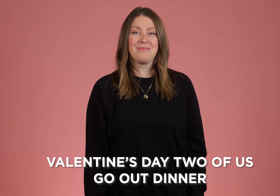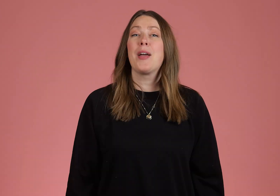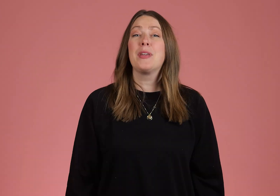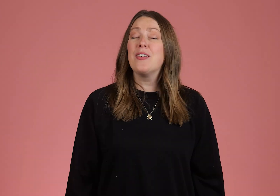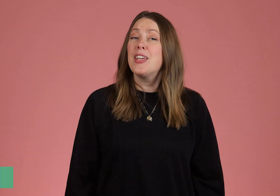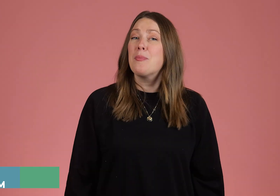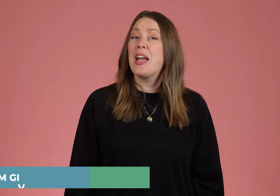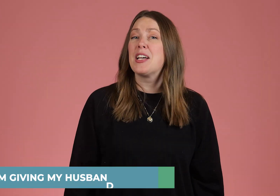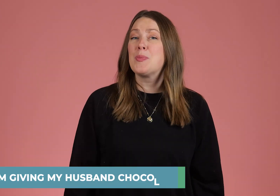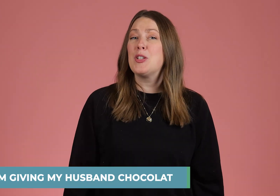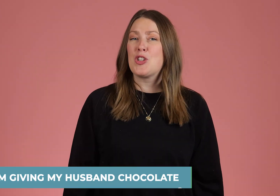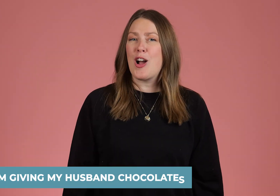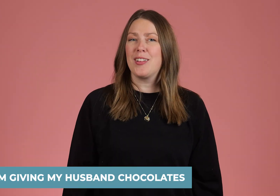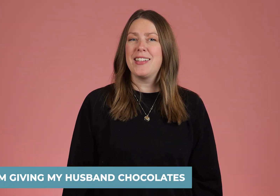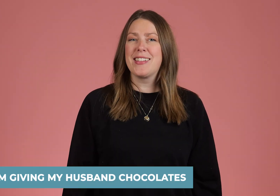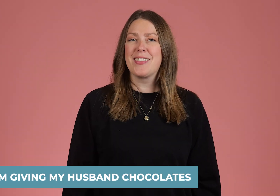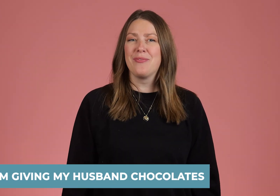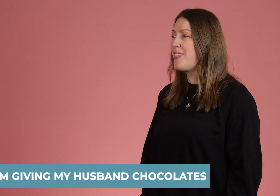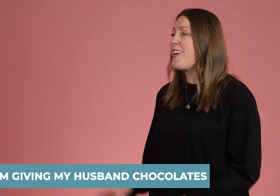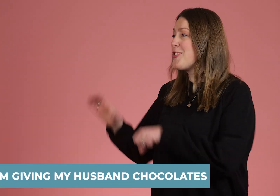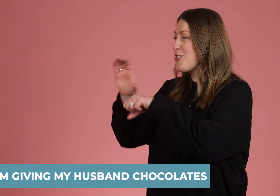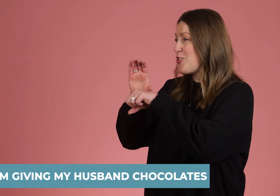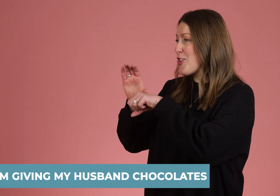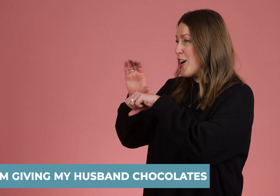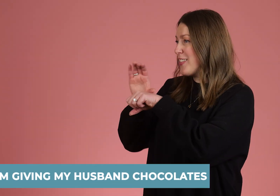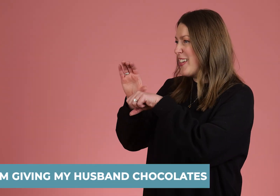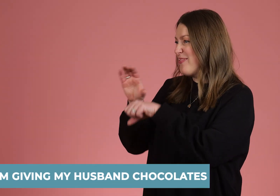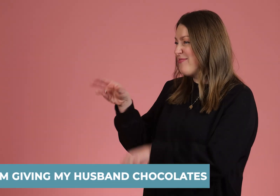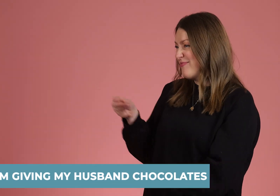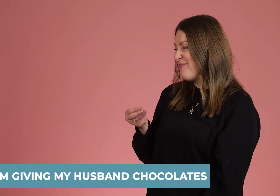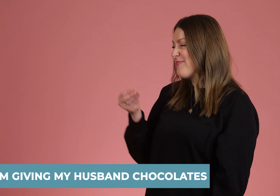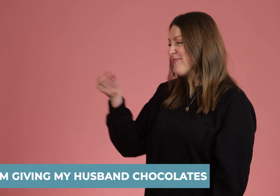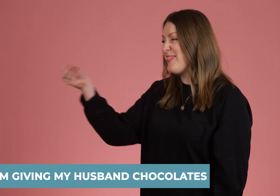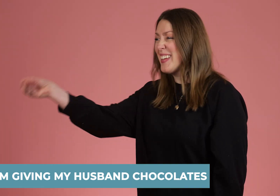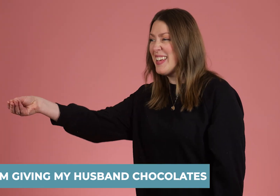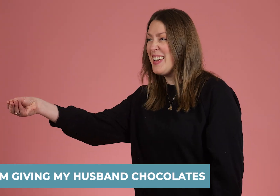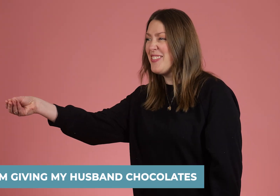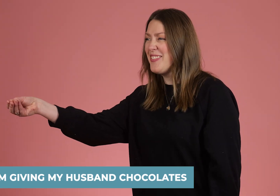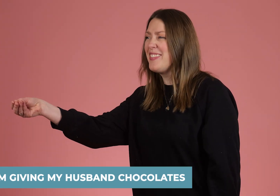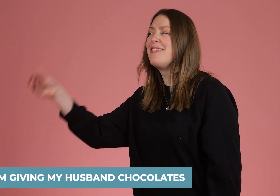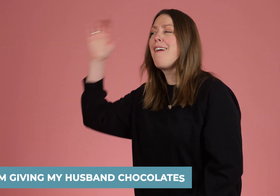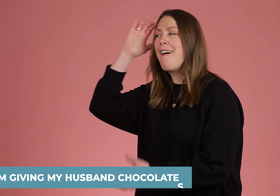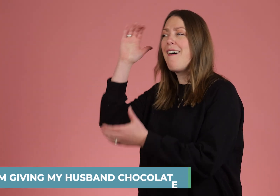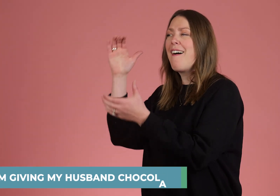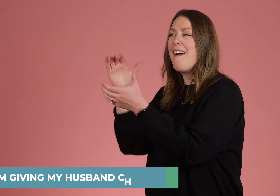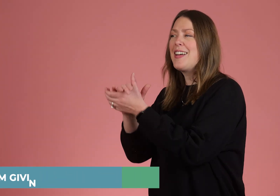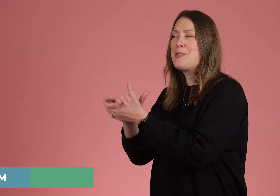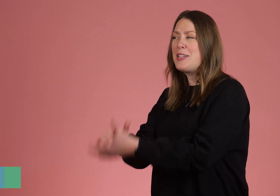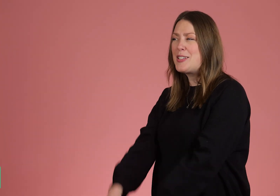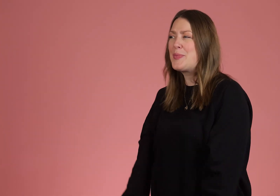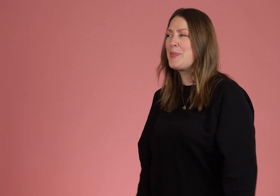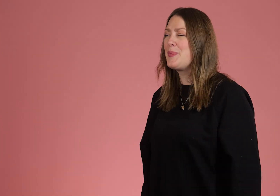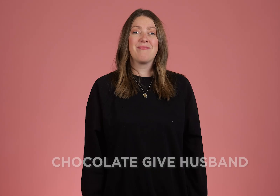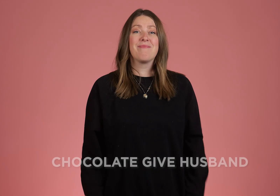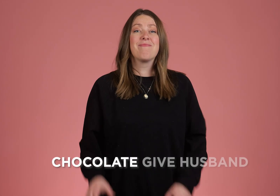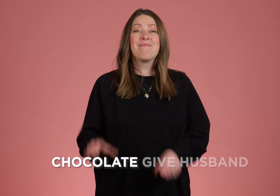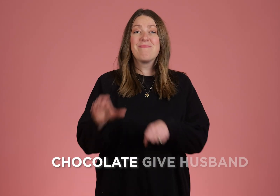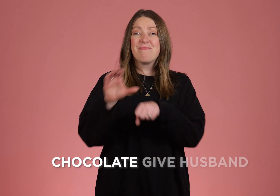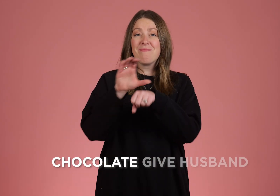I'm giving my husband chocolates. Chocolate, give, husband.